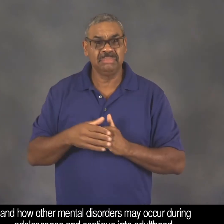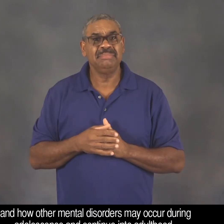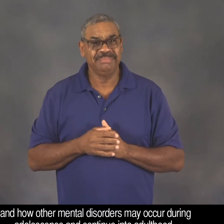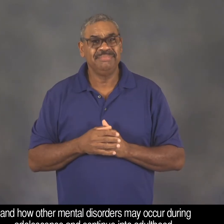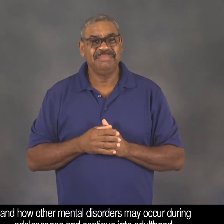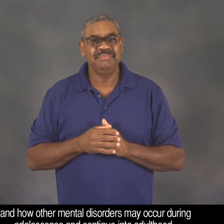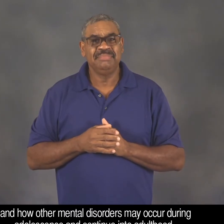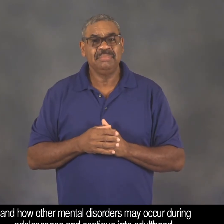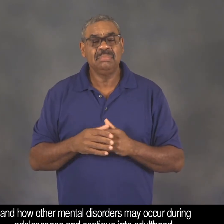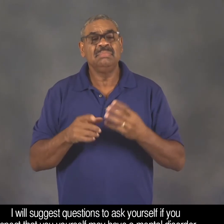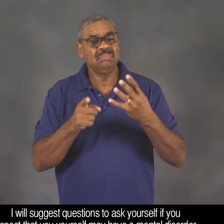adulthood.